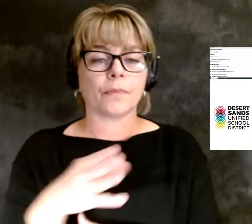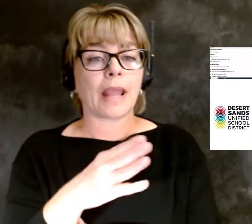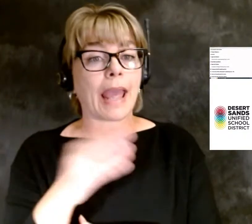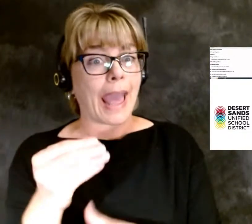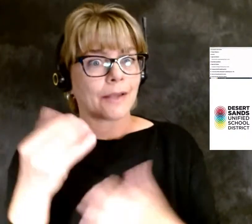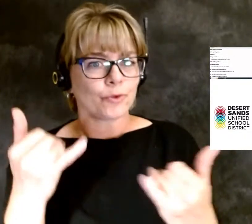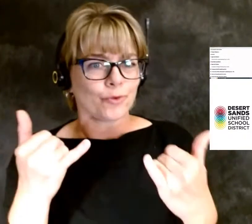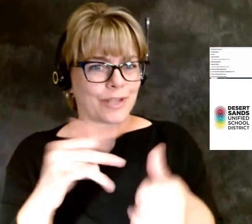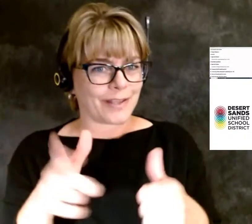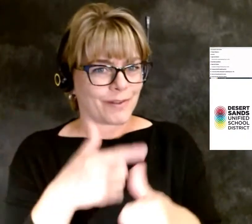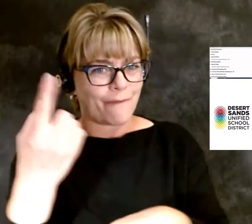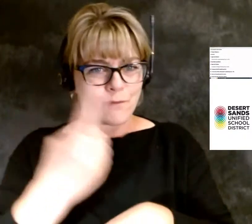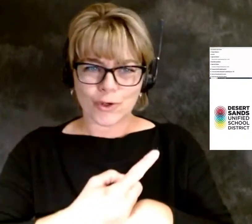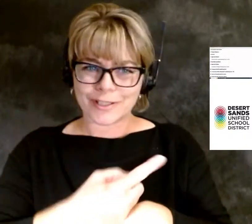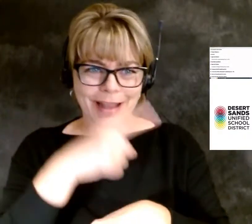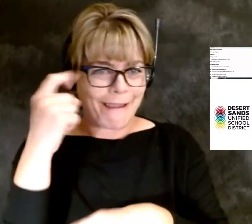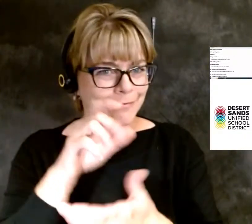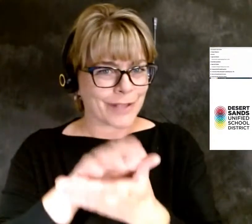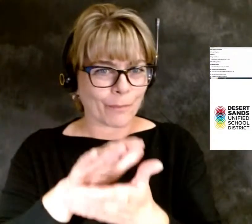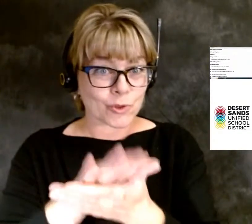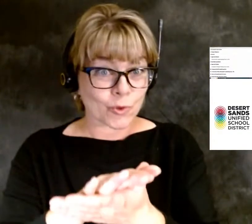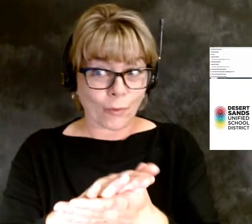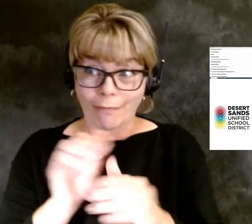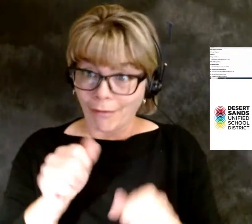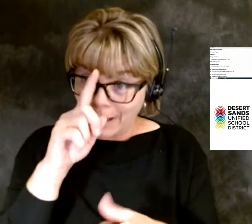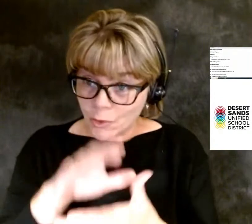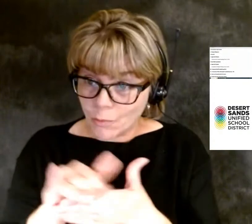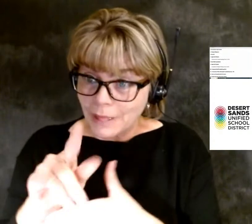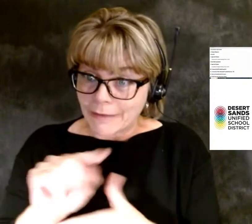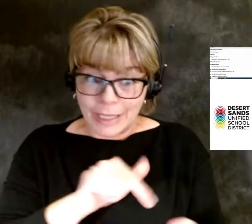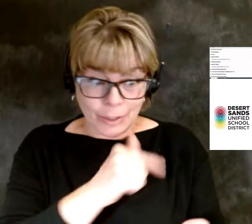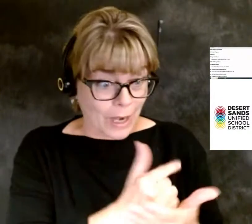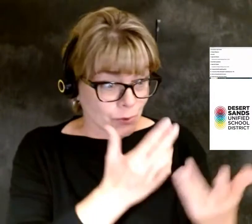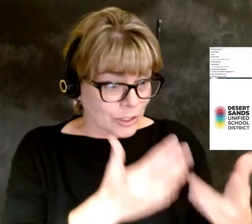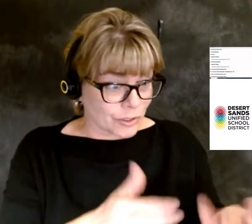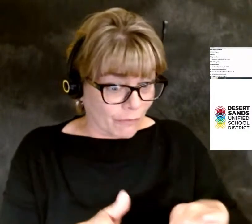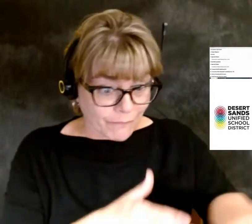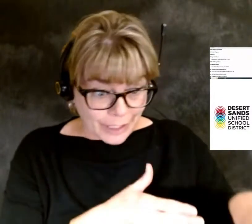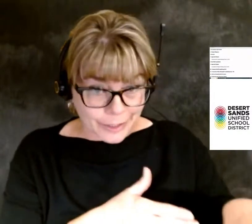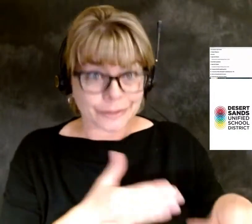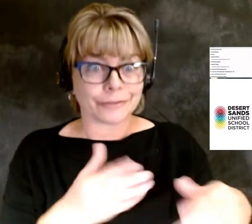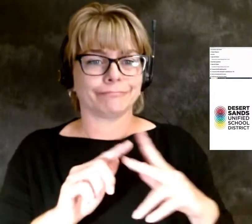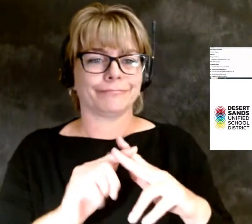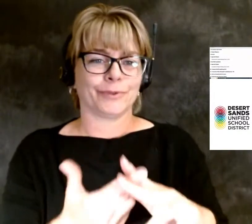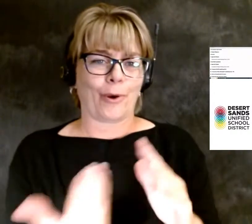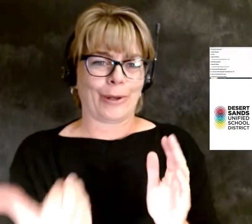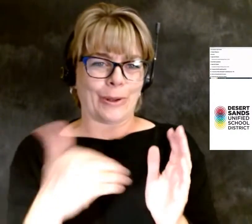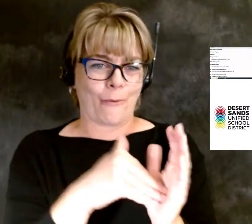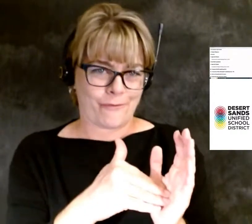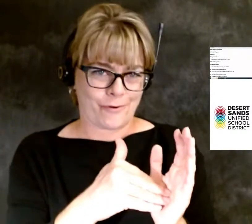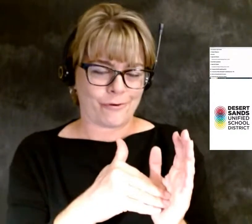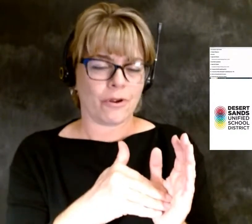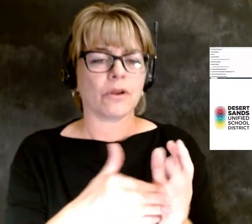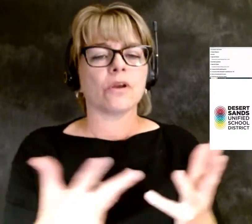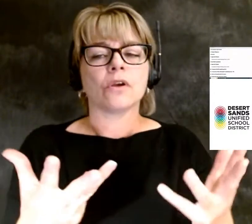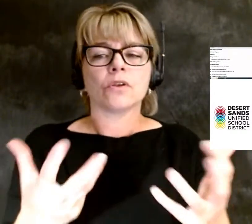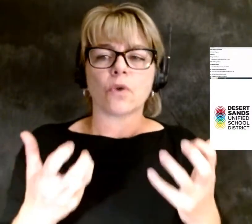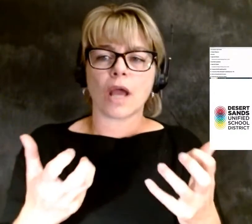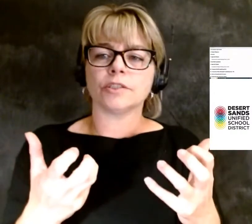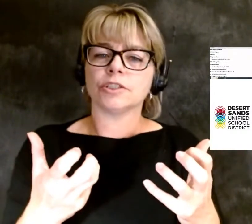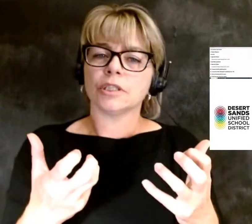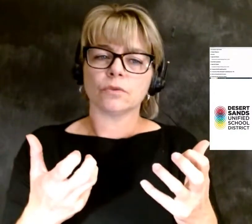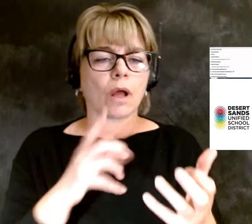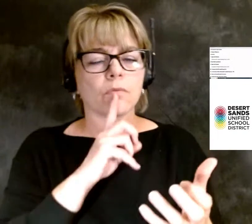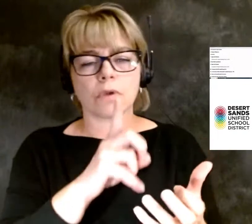believe it, we finished the graduations and now we start it again. So I just want to give a huge shout out to all the staff all across the district